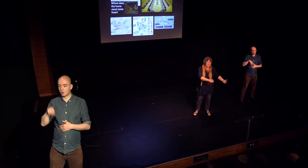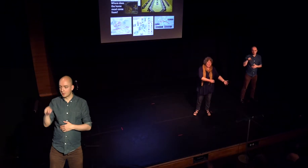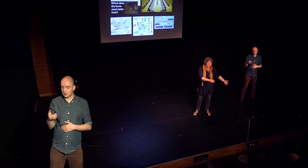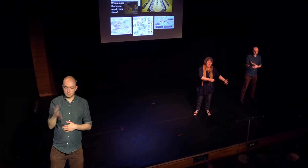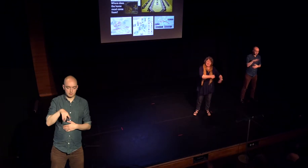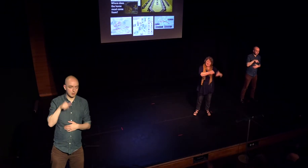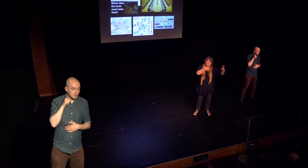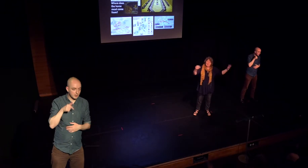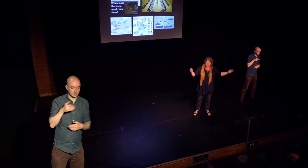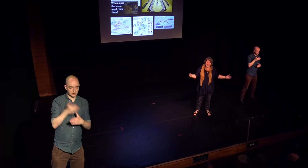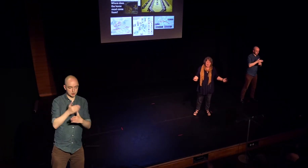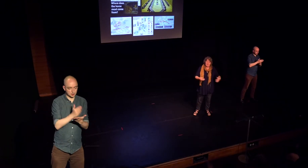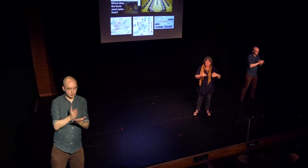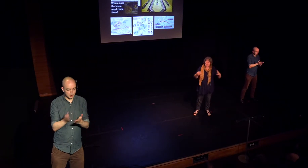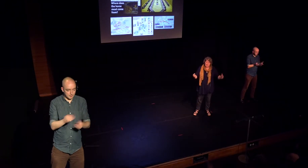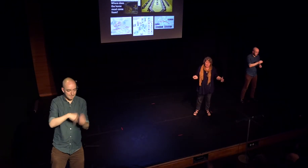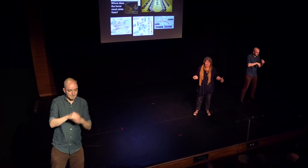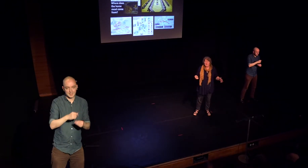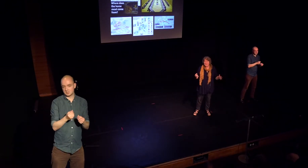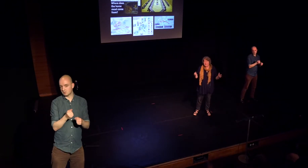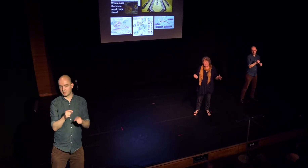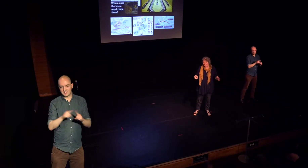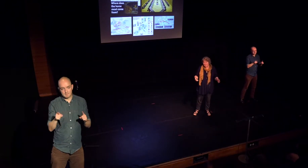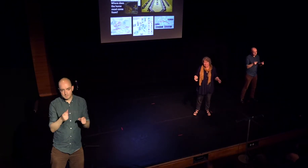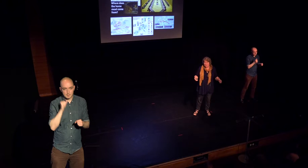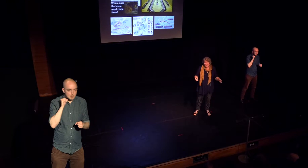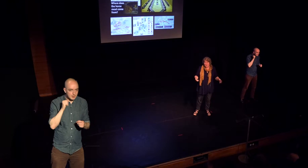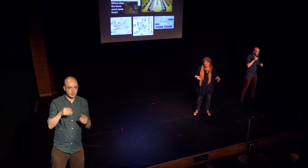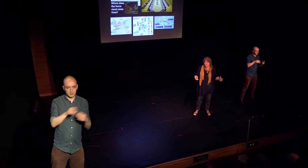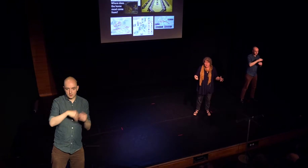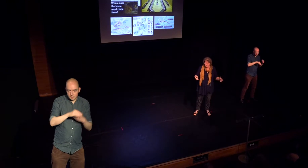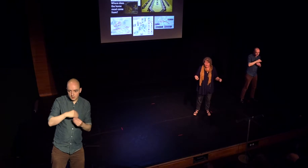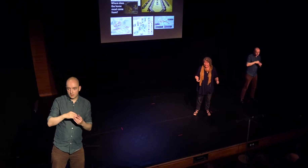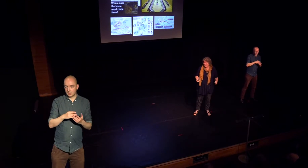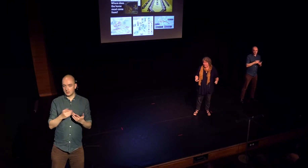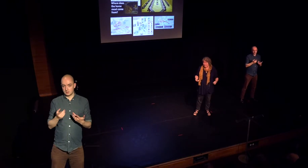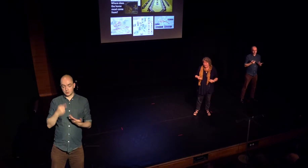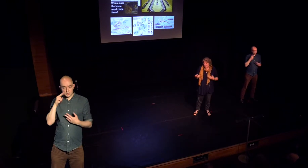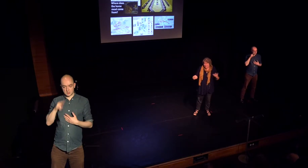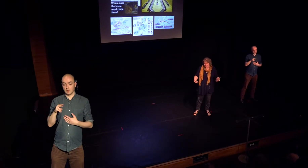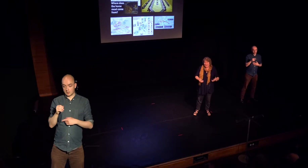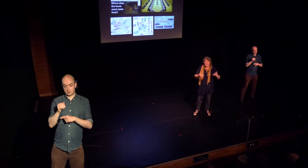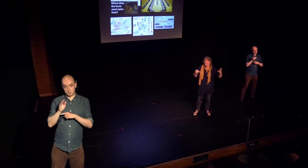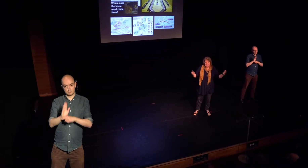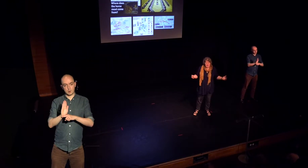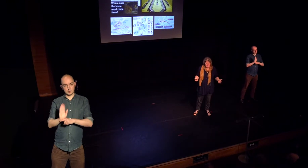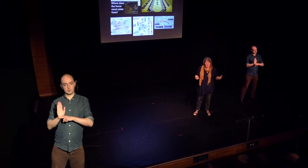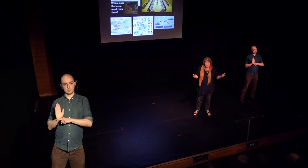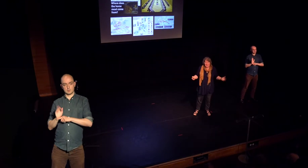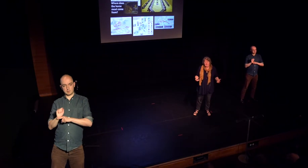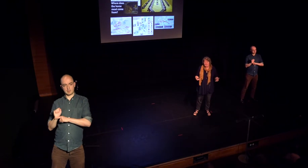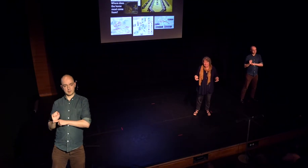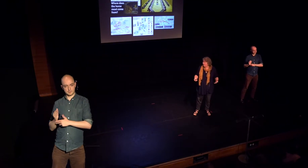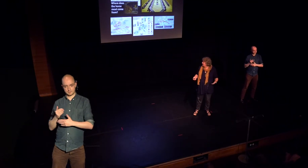mixed with some other meat. They did all this safety and all the paperwork, and yet the meat still got in, the horse. So adding